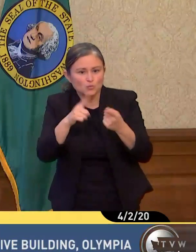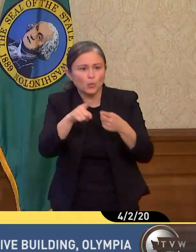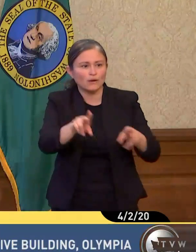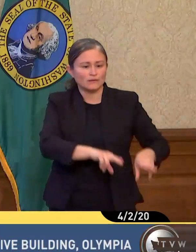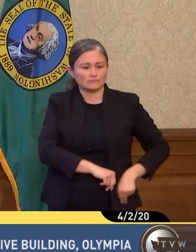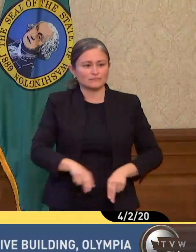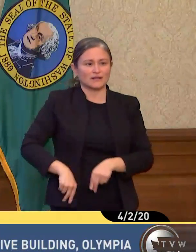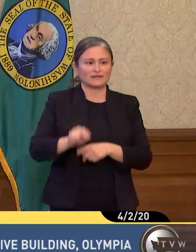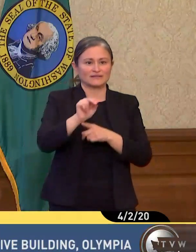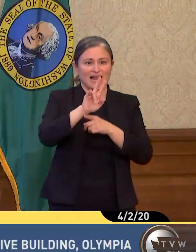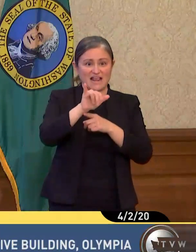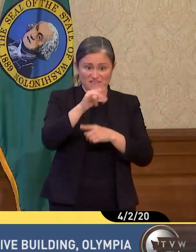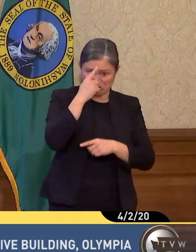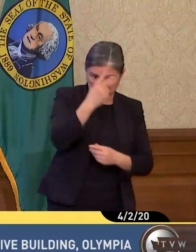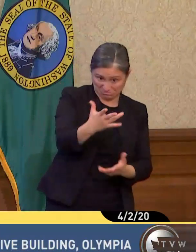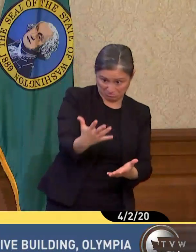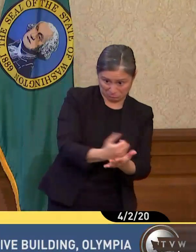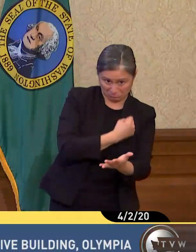Yeah.